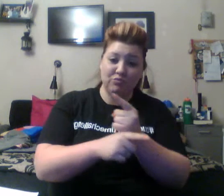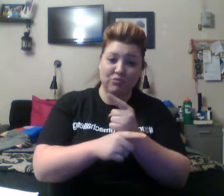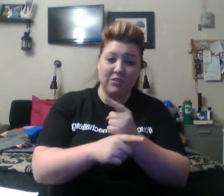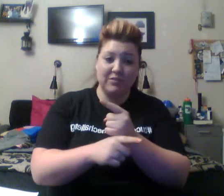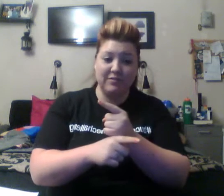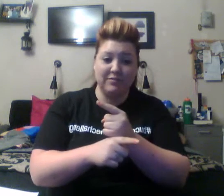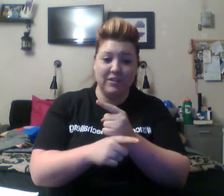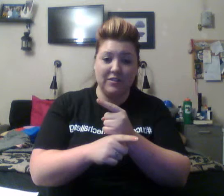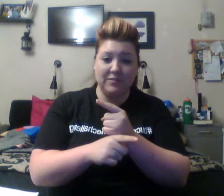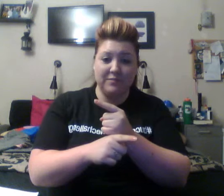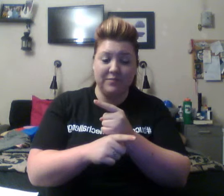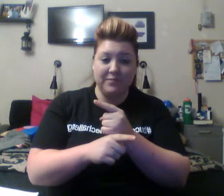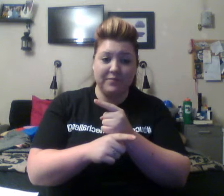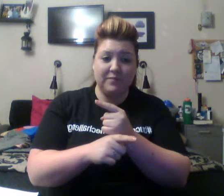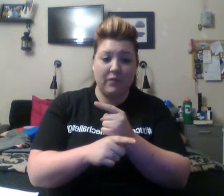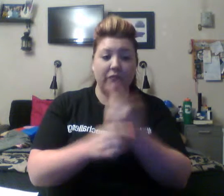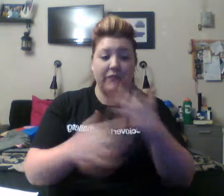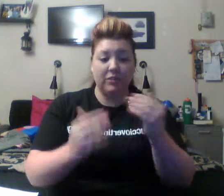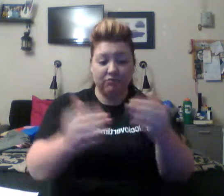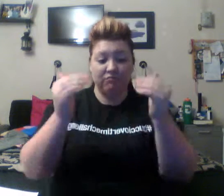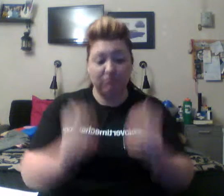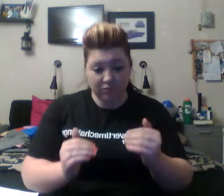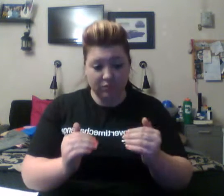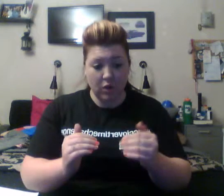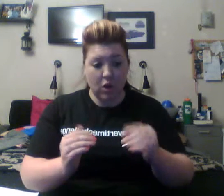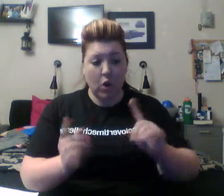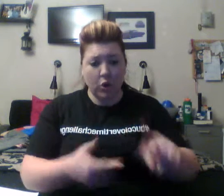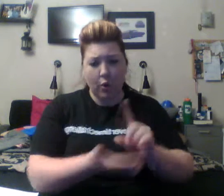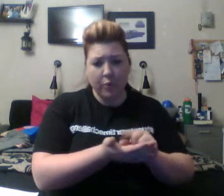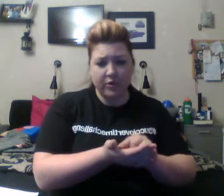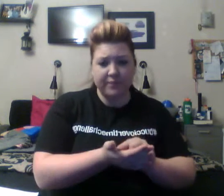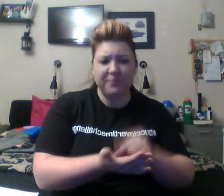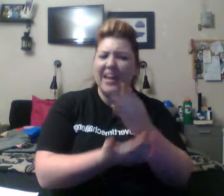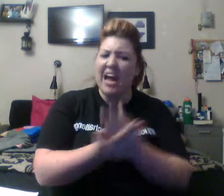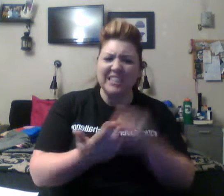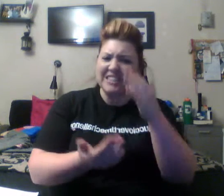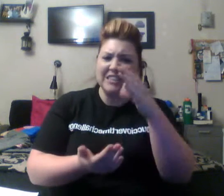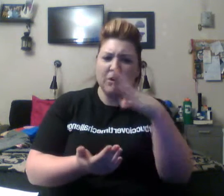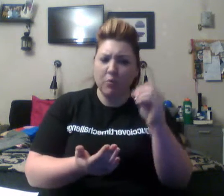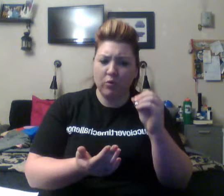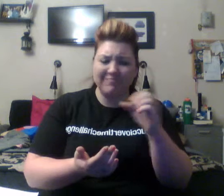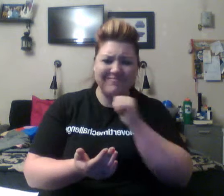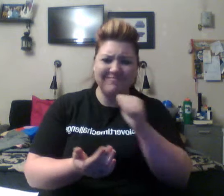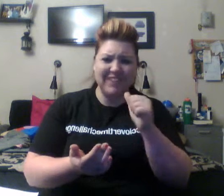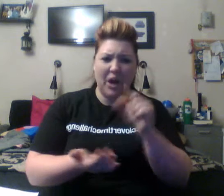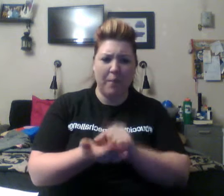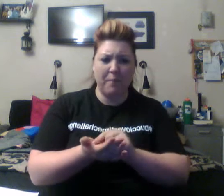in error. Then you go to the printer, if that's where you do it. Some corporations now do not actually print their checks in their own place of business. They'll often